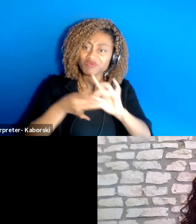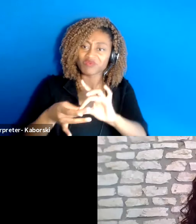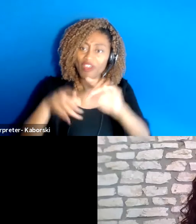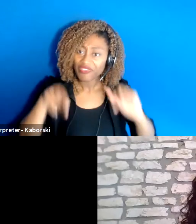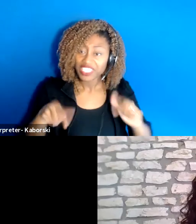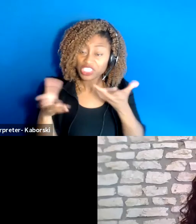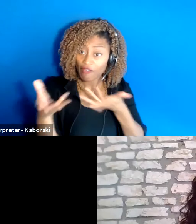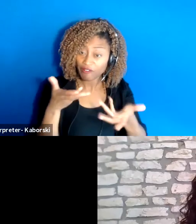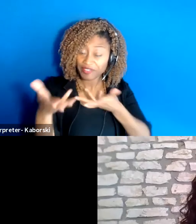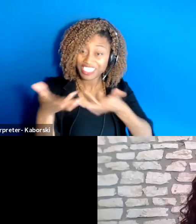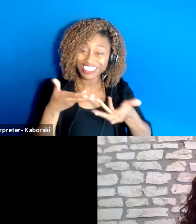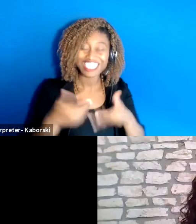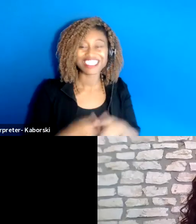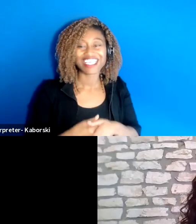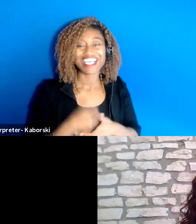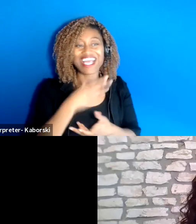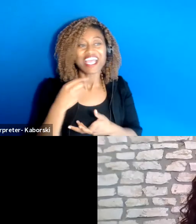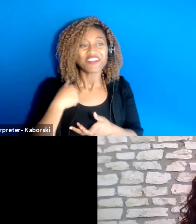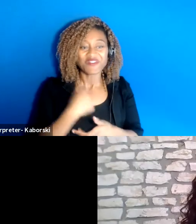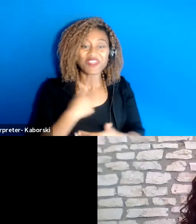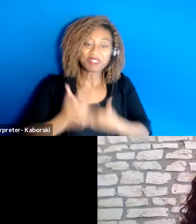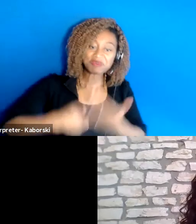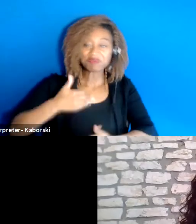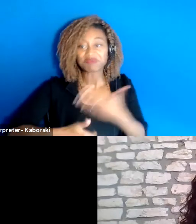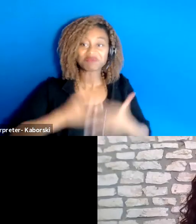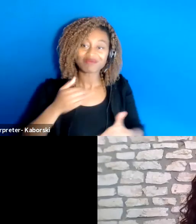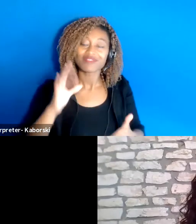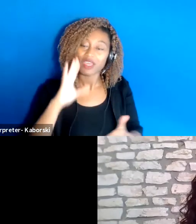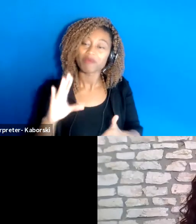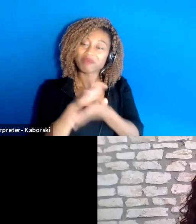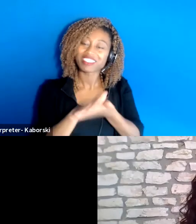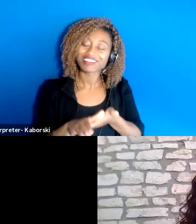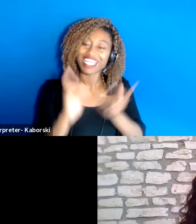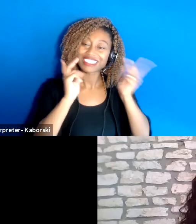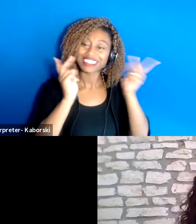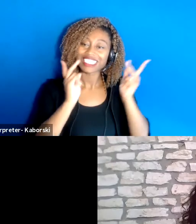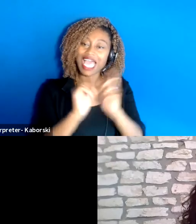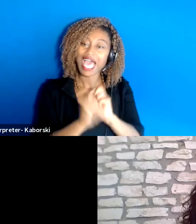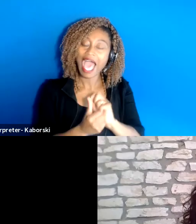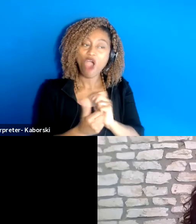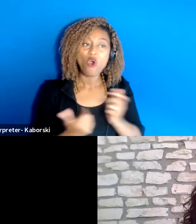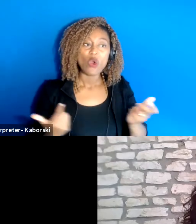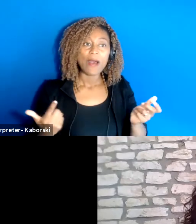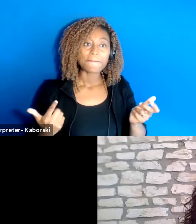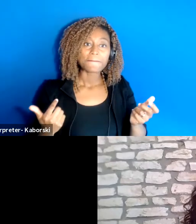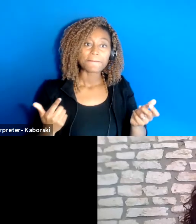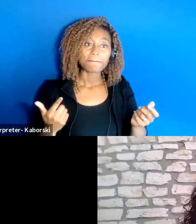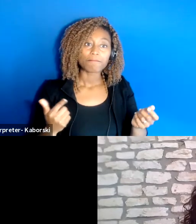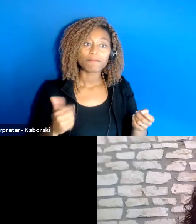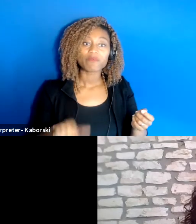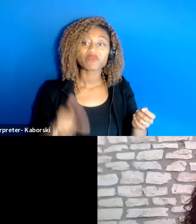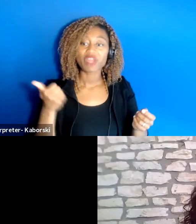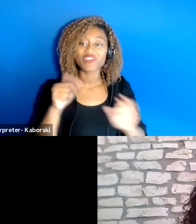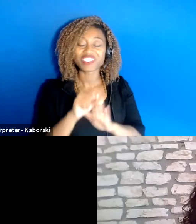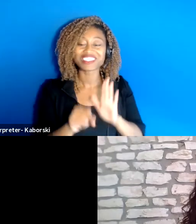and as we go along, I think it would be really neat to see how other states